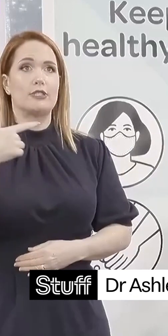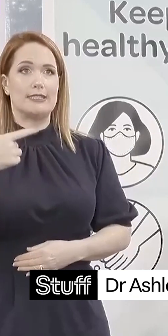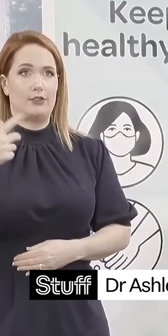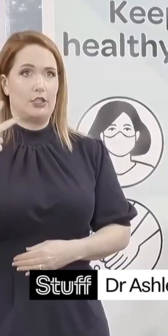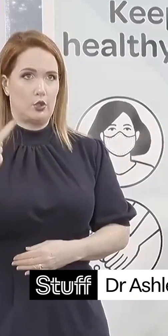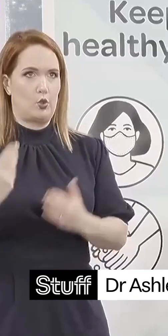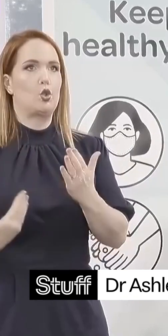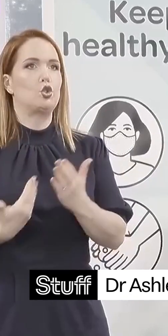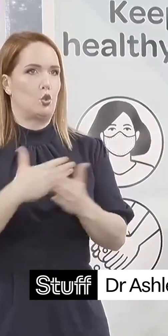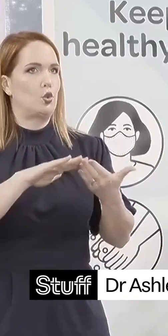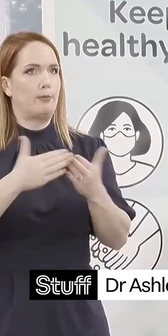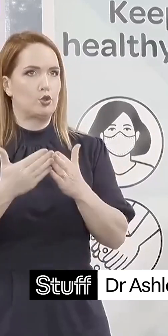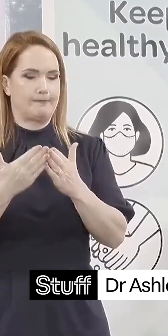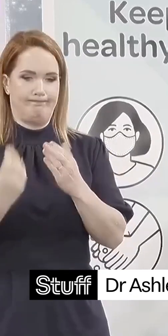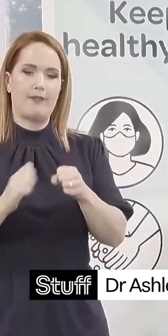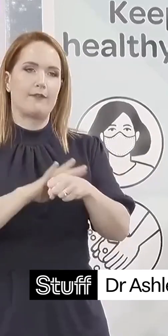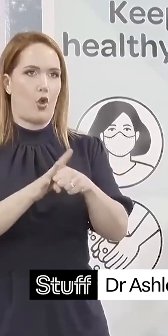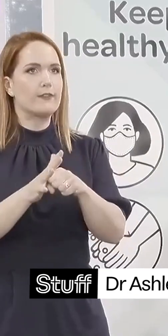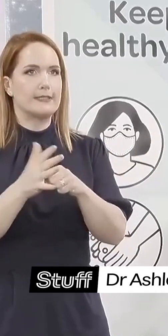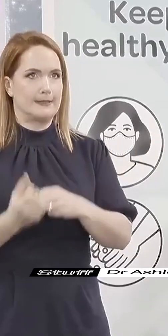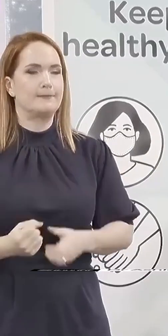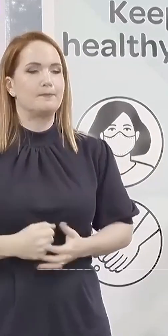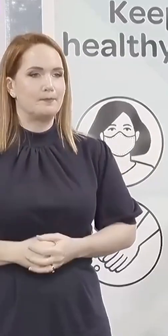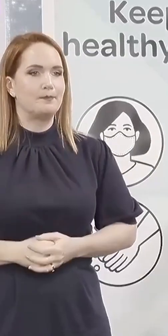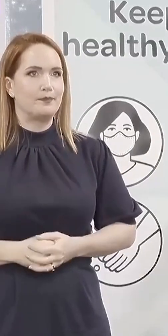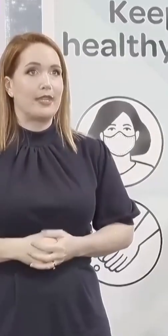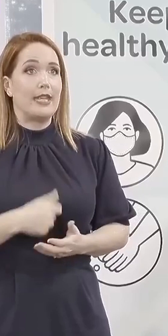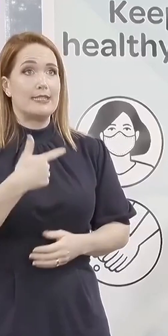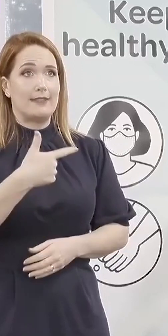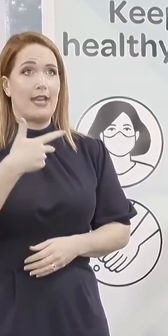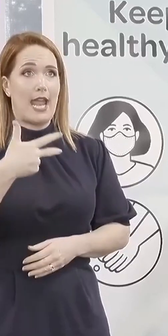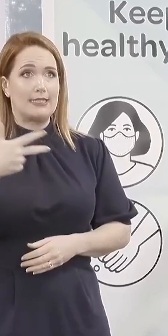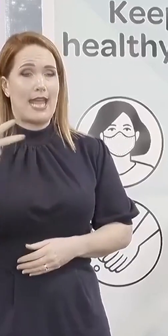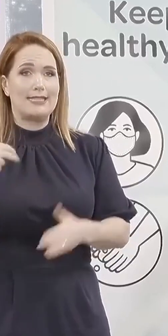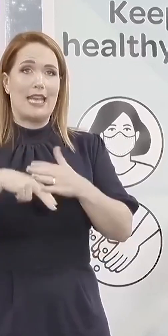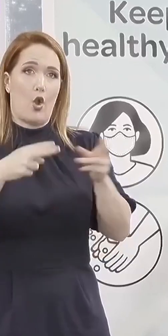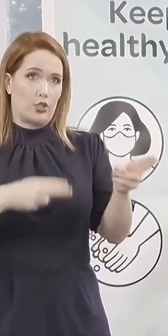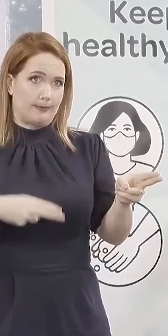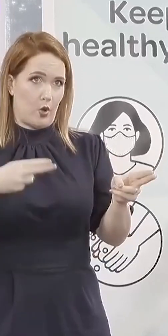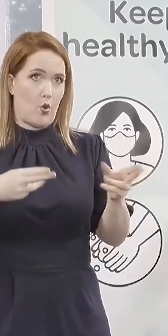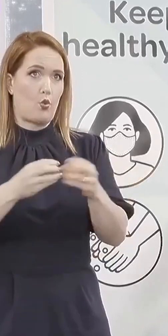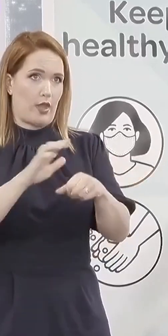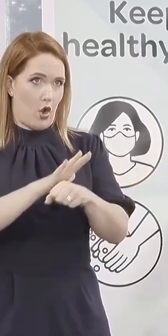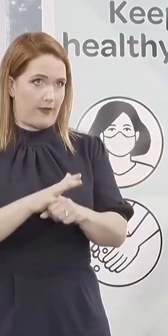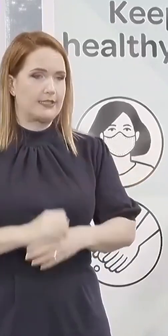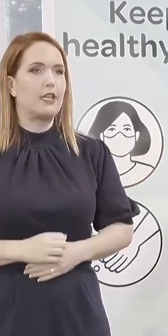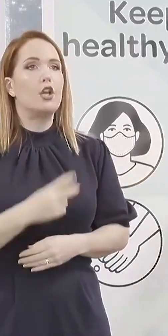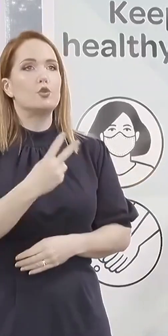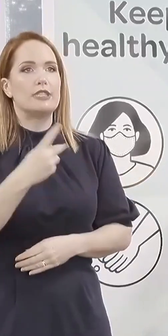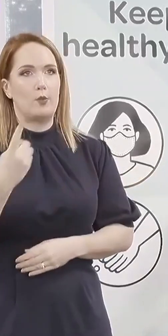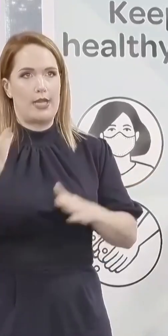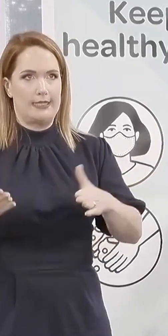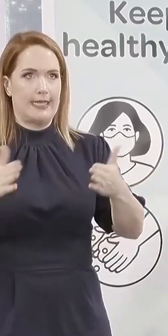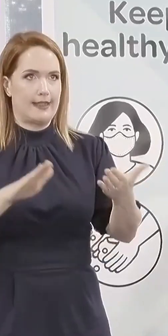10,772 new community cases of Covid-19, with 788 hospitalisations and 21 deaths to